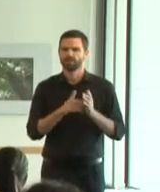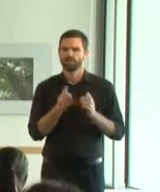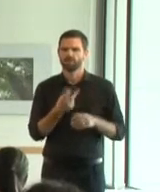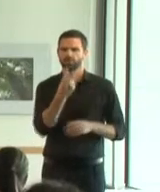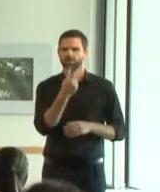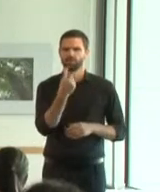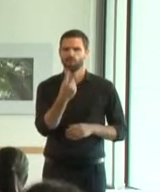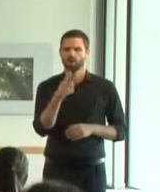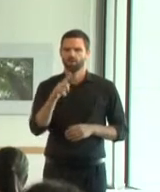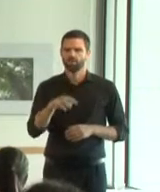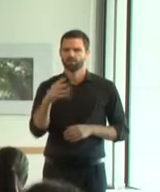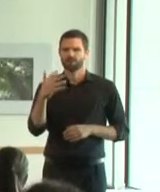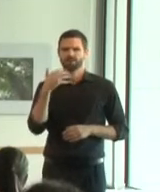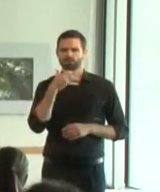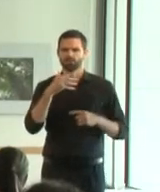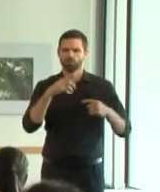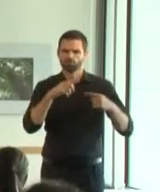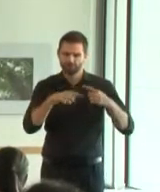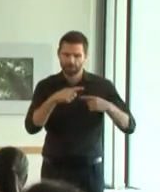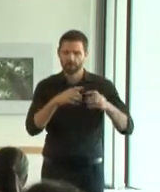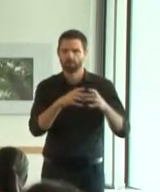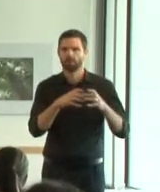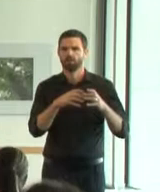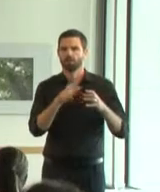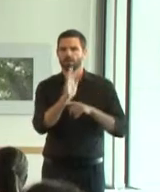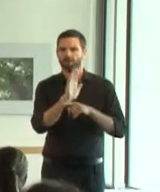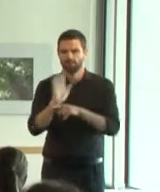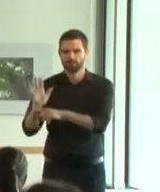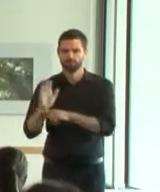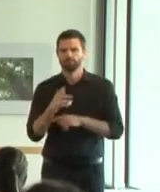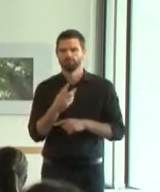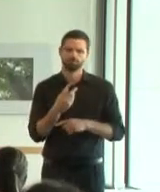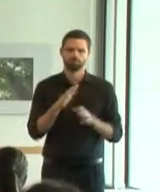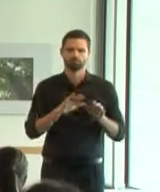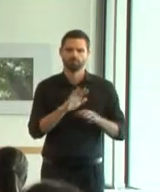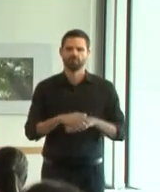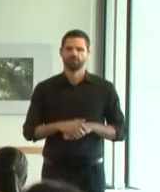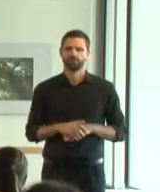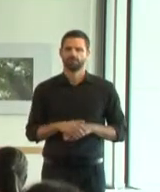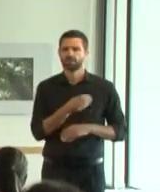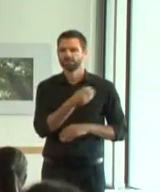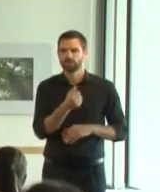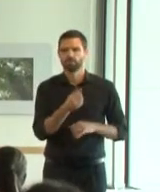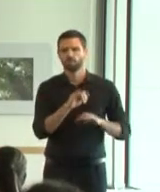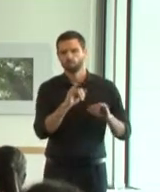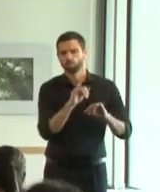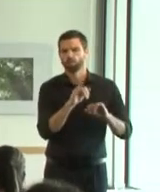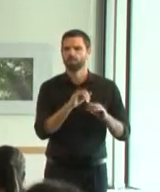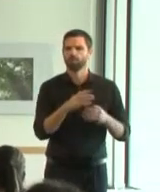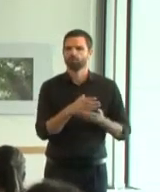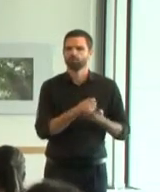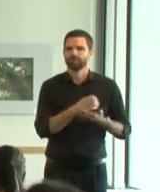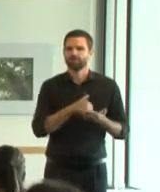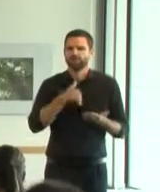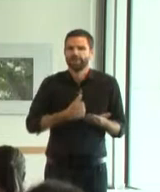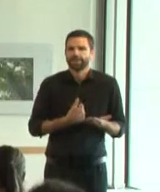21,500 reels of film, roughly, give or take a little bit. A lot of those have got some fairly serious preservation needs that need to be